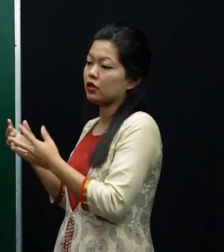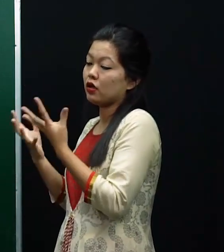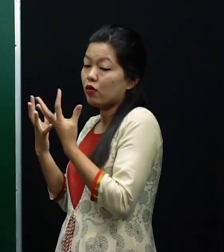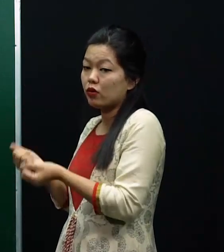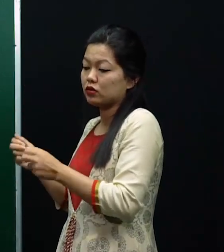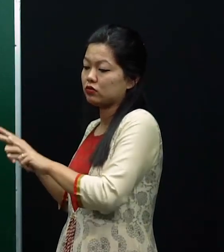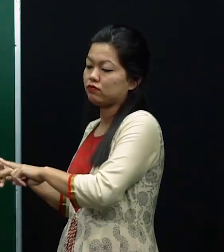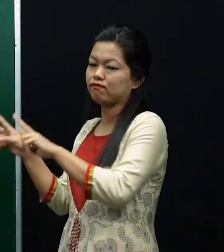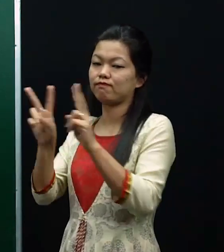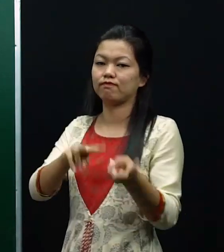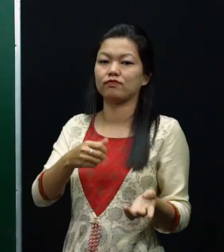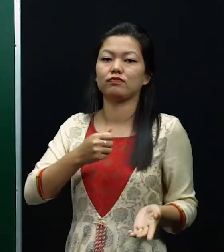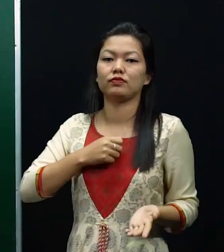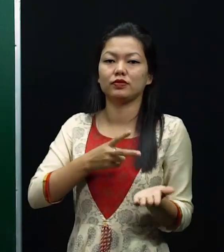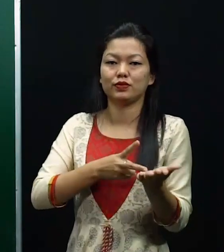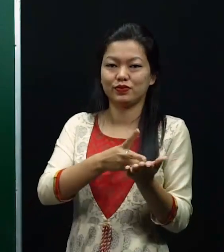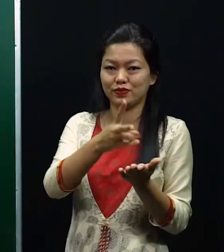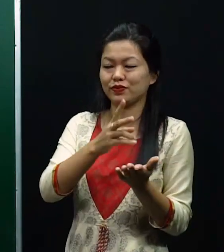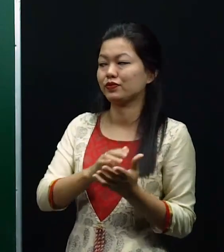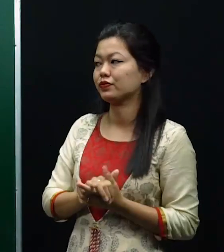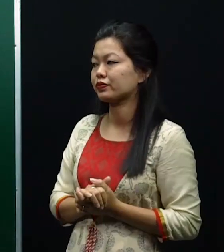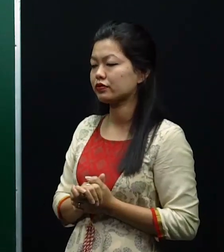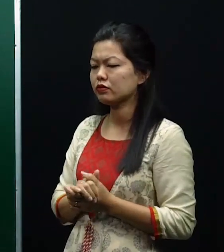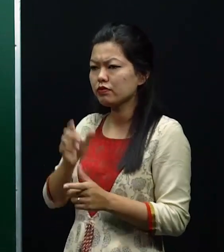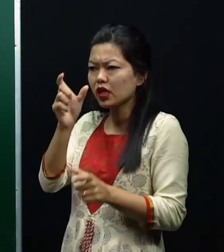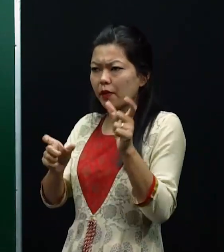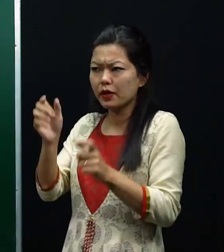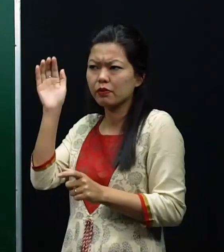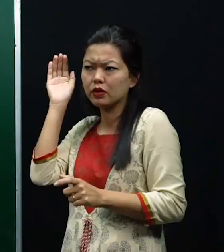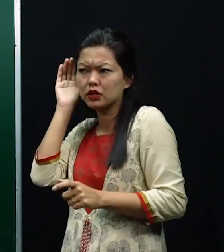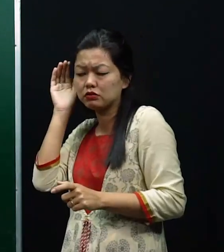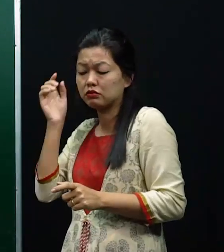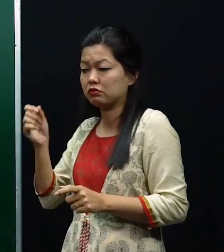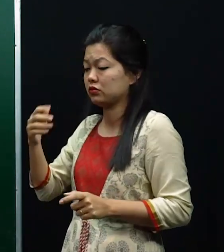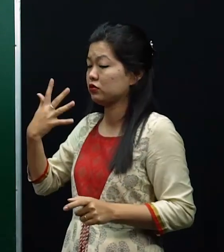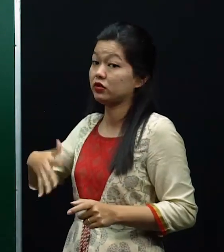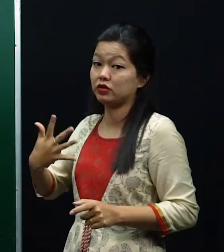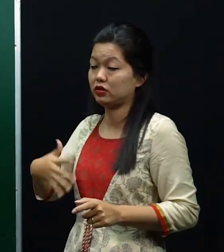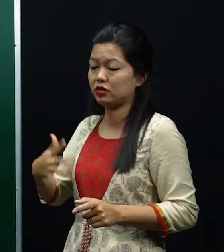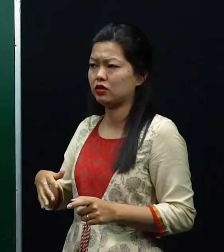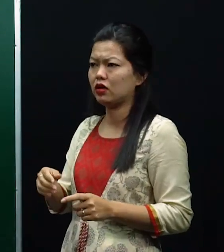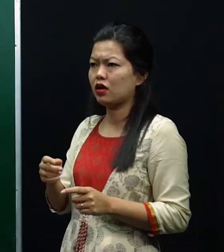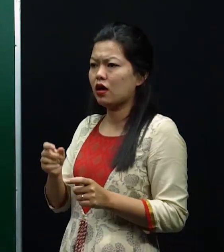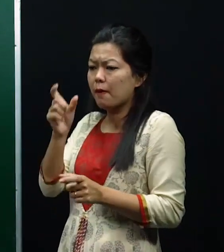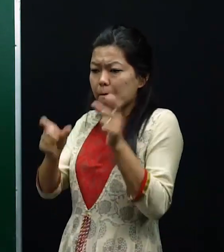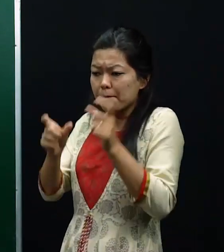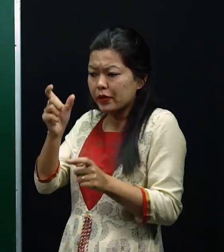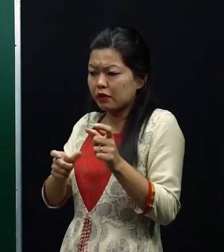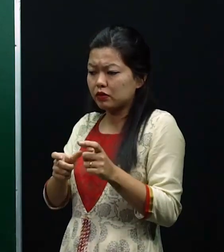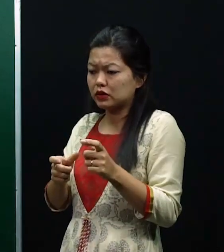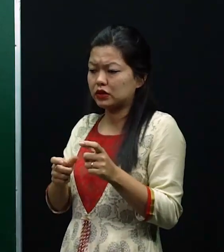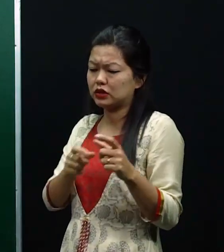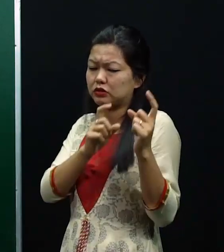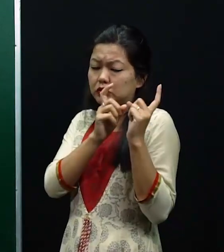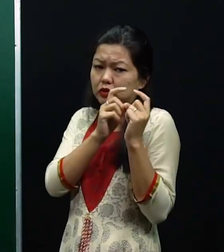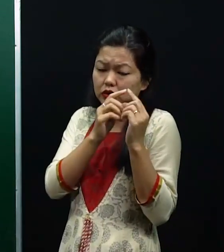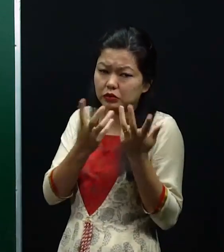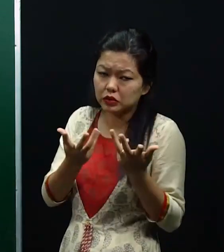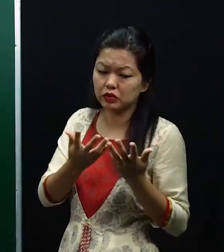born or to where your roots are. And this man, the rich man, also was a person like that.